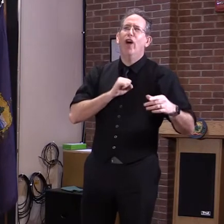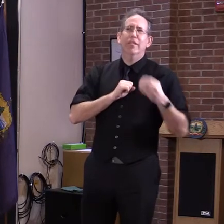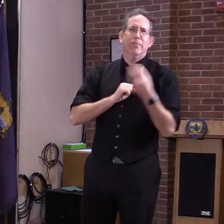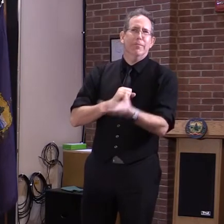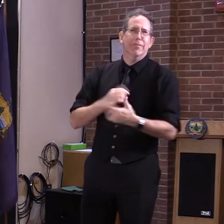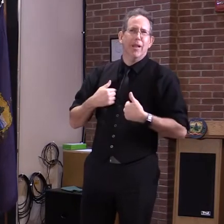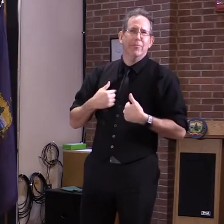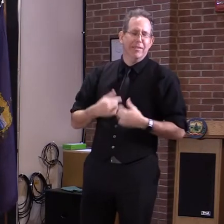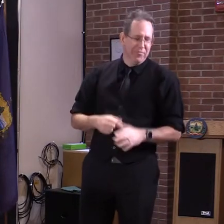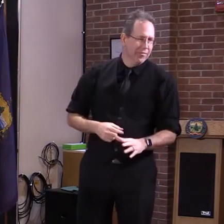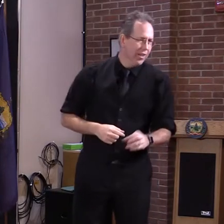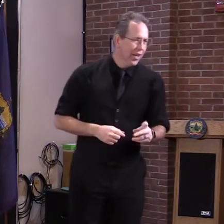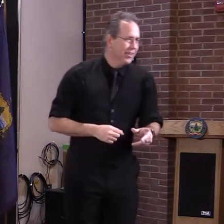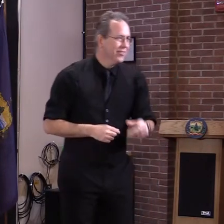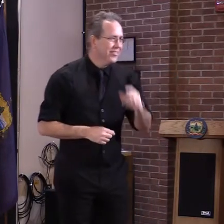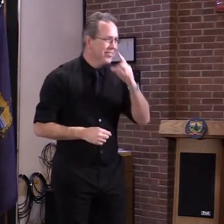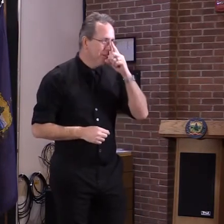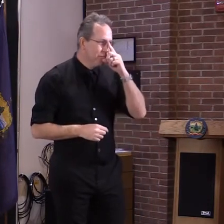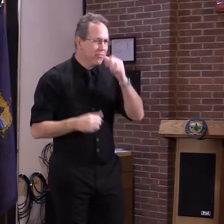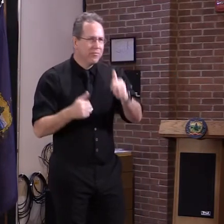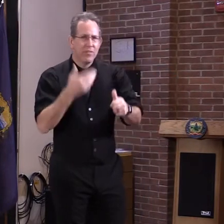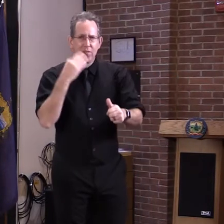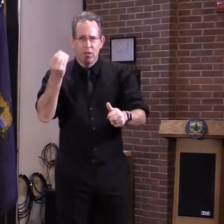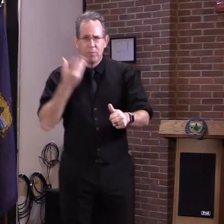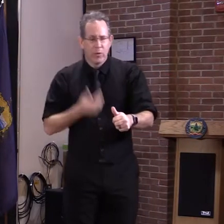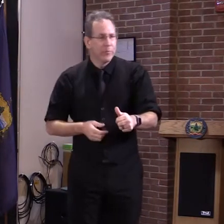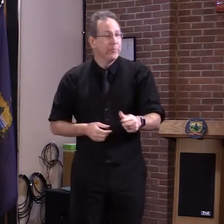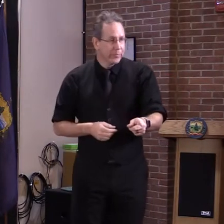but thank you for your answer. I appreciate it. No other question.